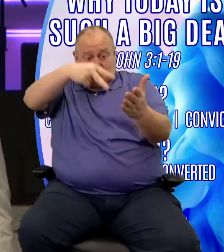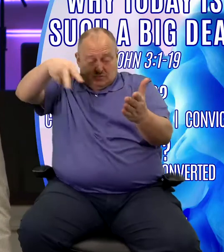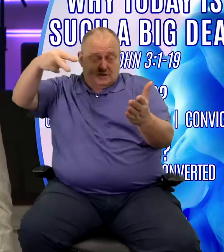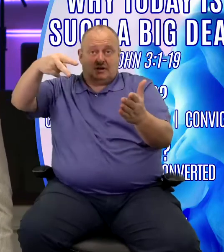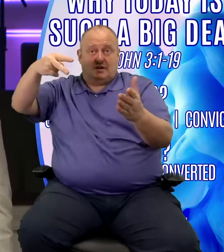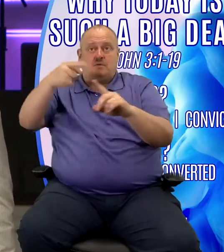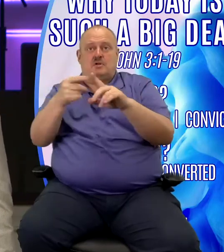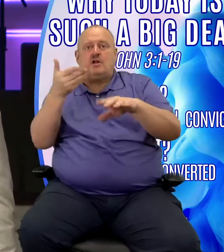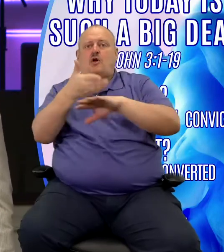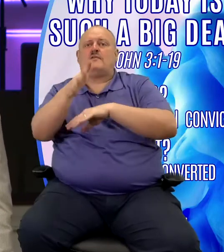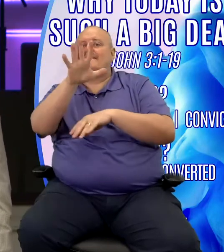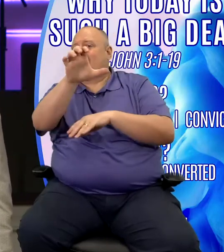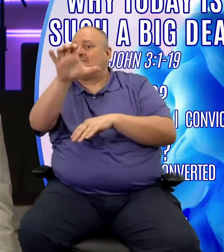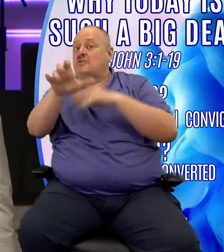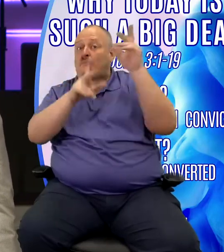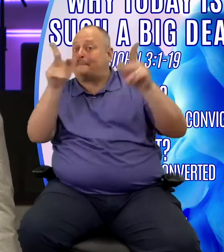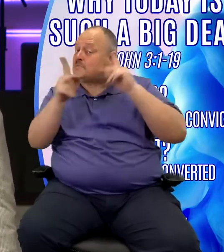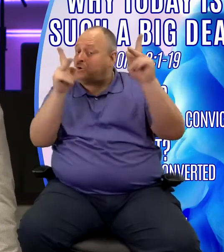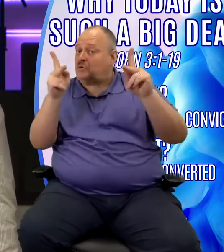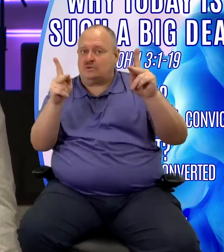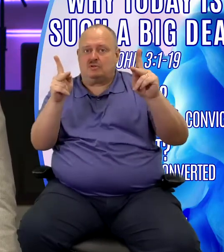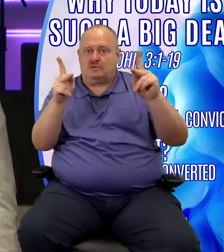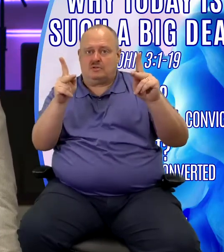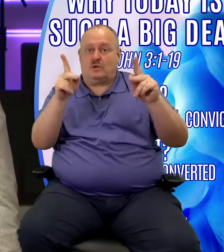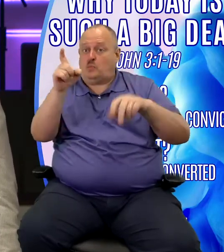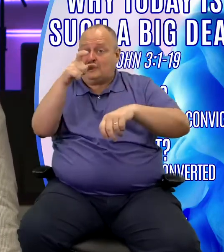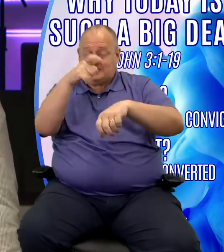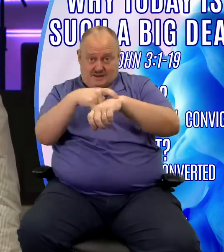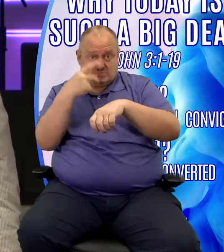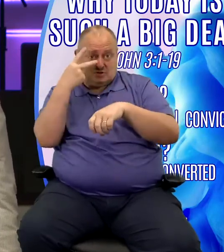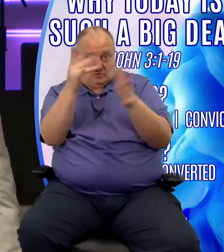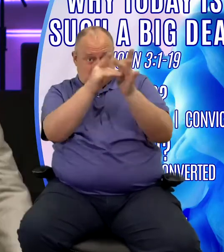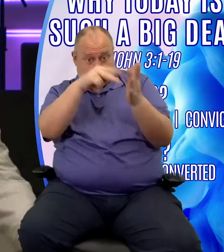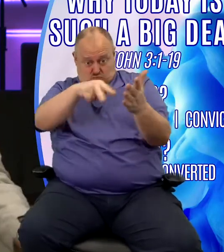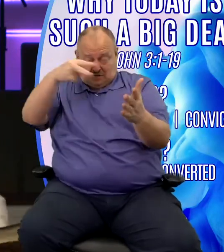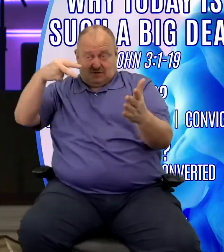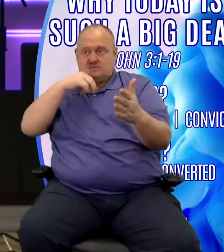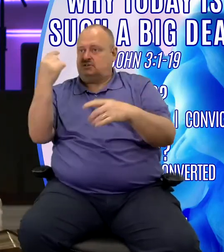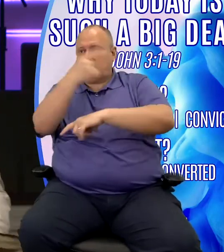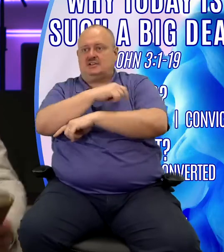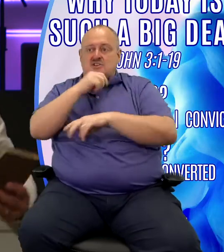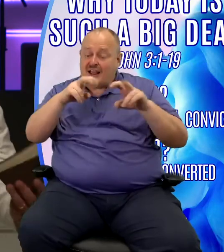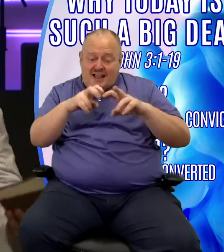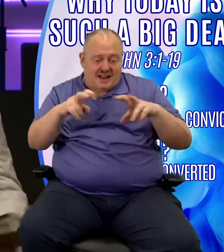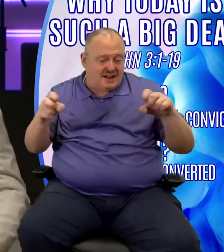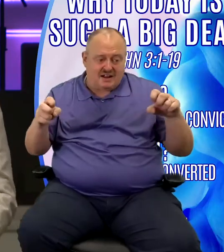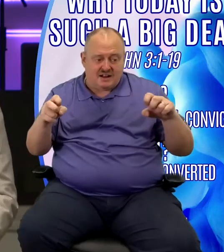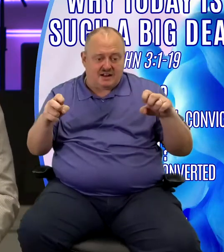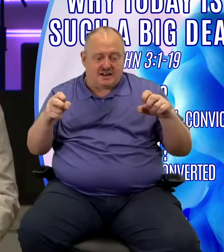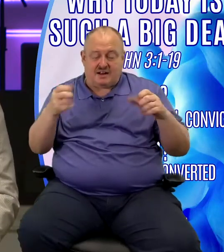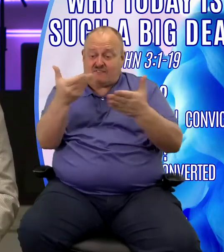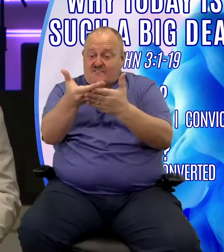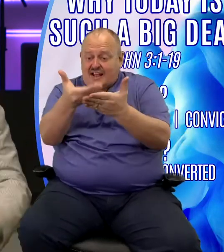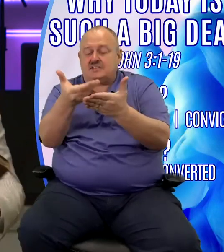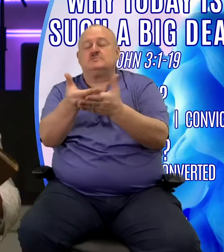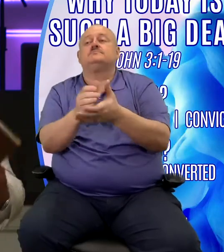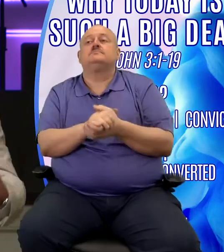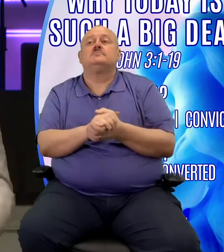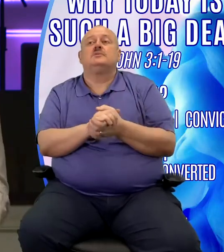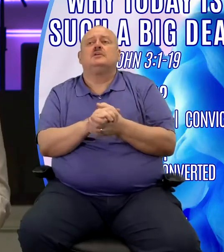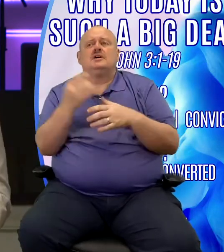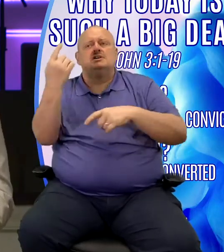but over 500 individuals at one time. Today's not a day to analyze the facts. They are what they are.